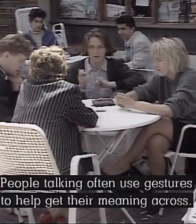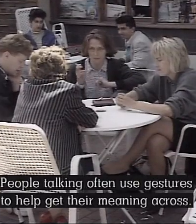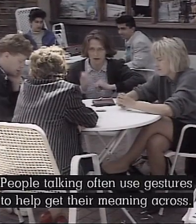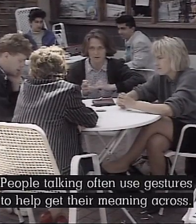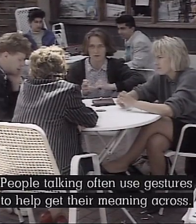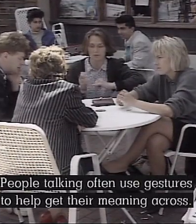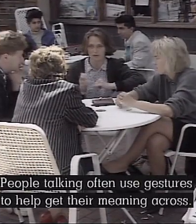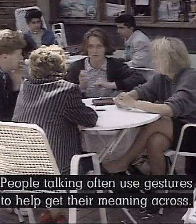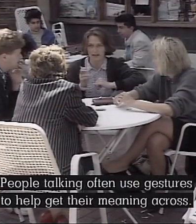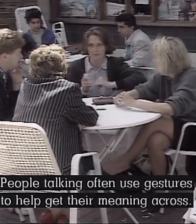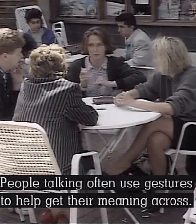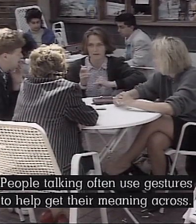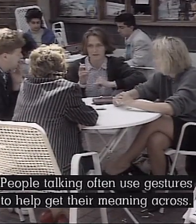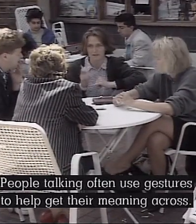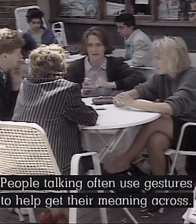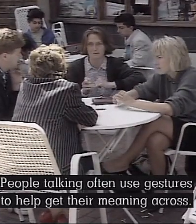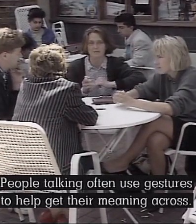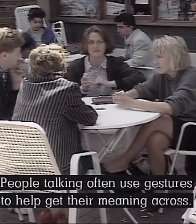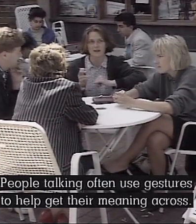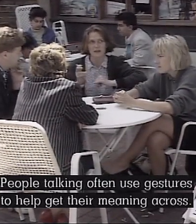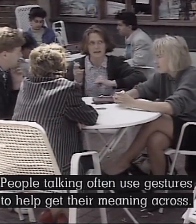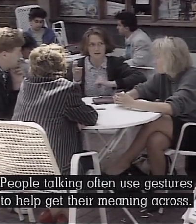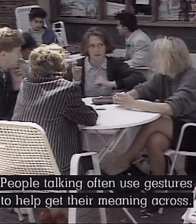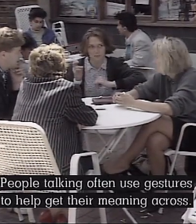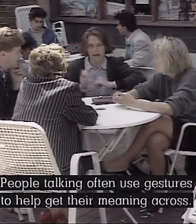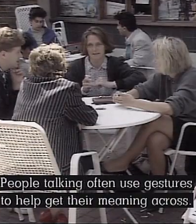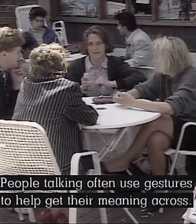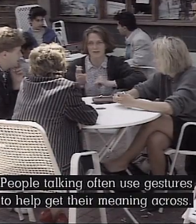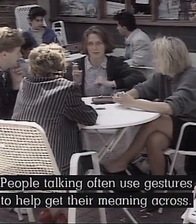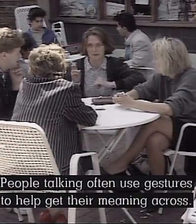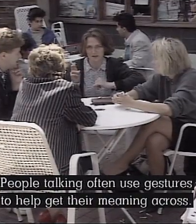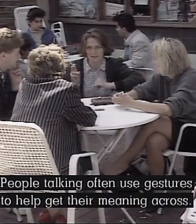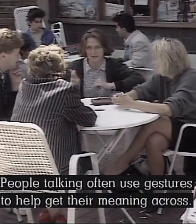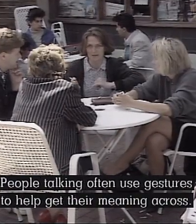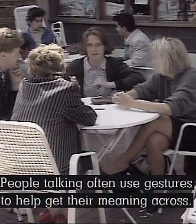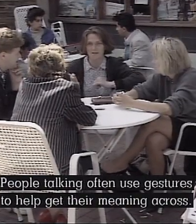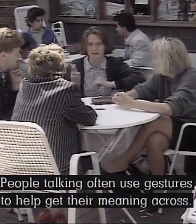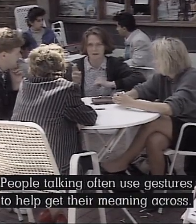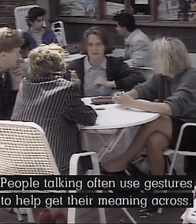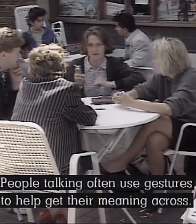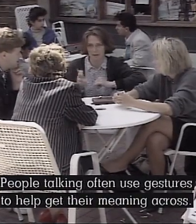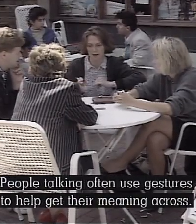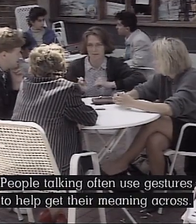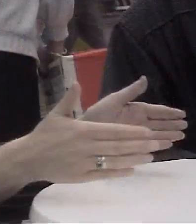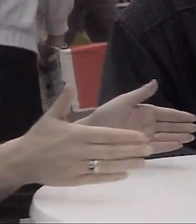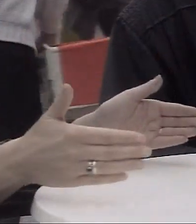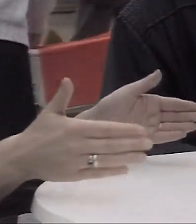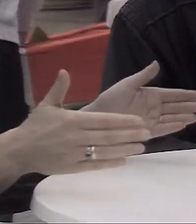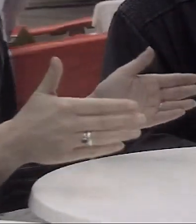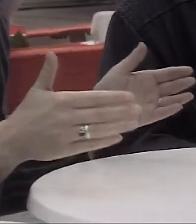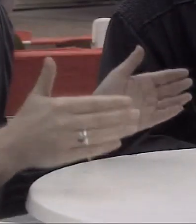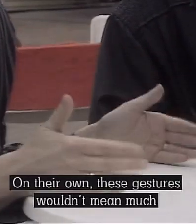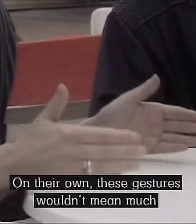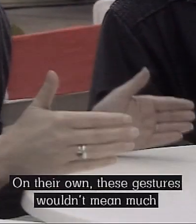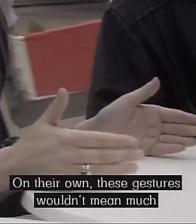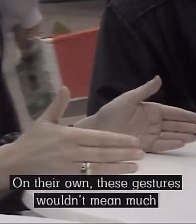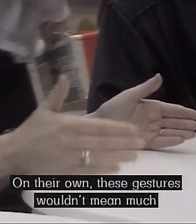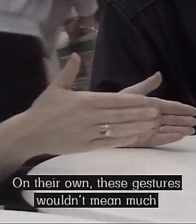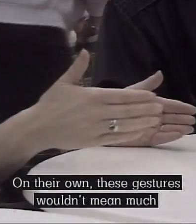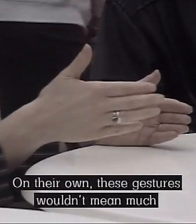When people are talking to each other, they often use gestures to help get their meaning across. Used on their own, these gestures wouldn't mean